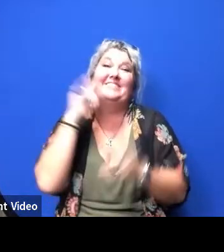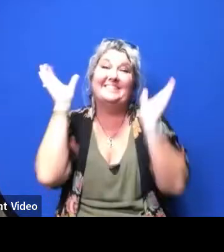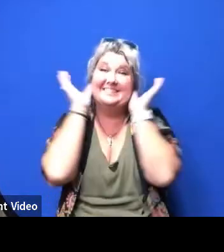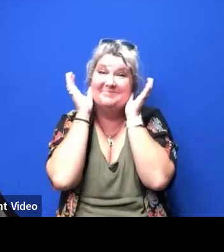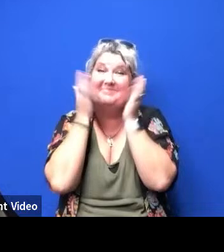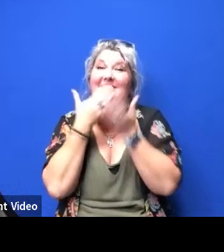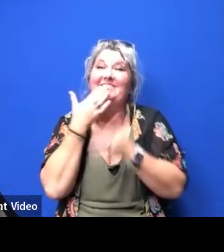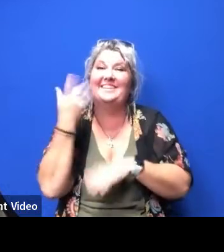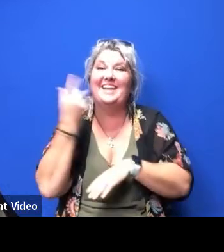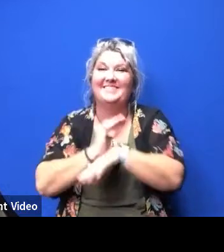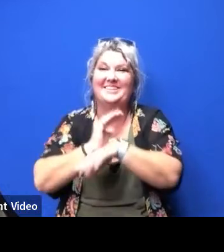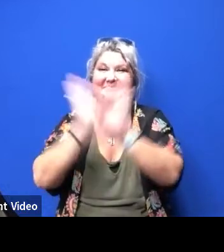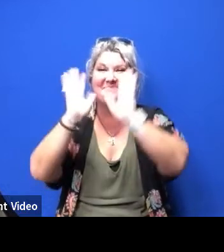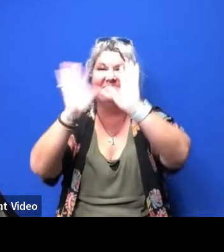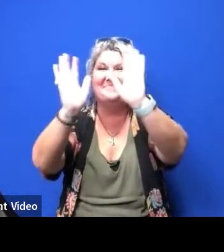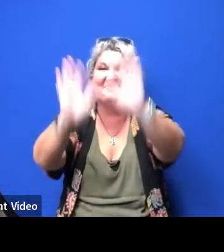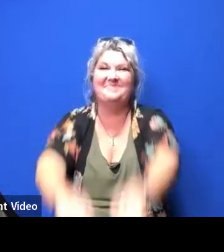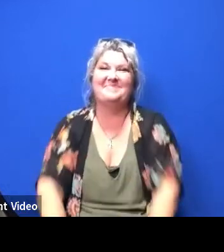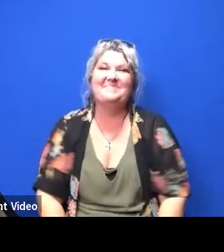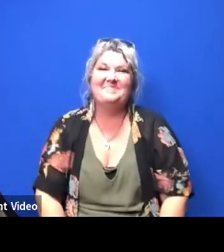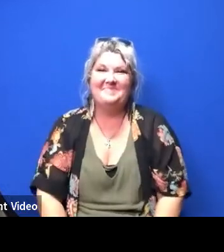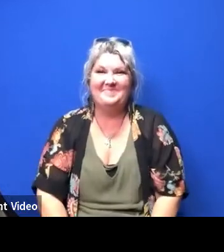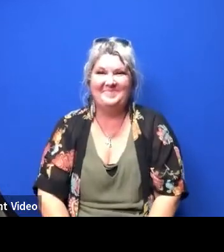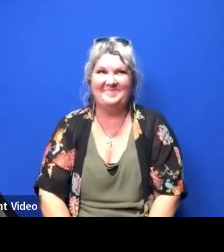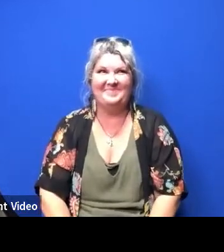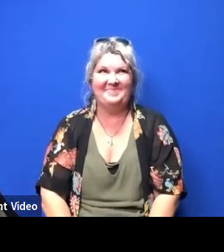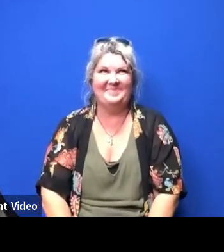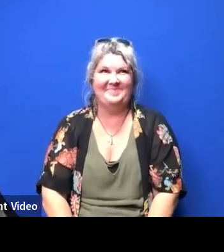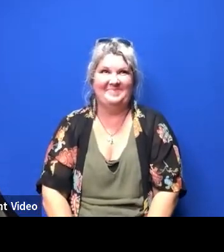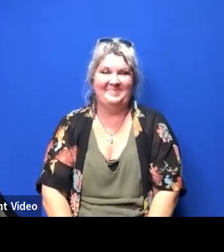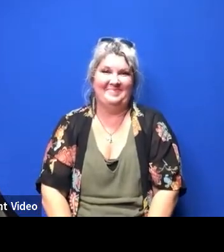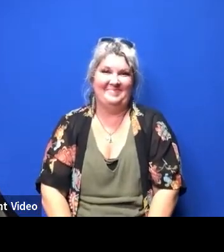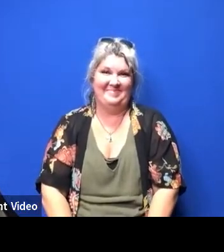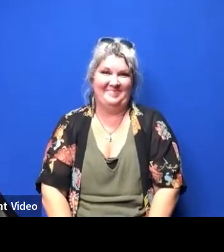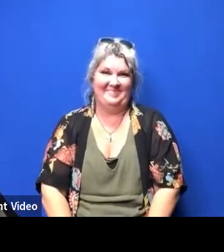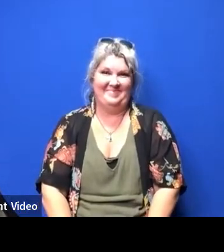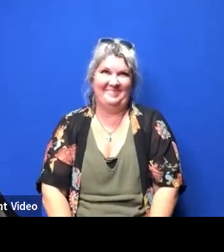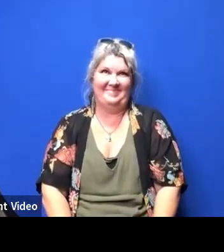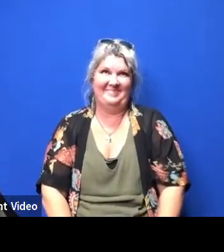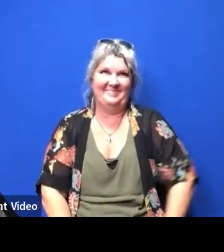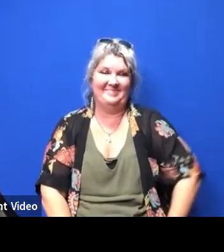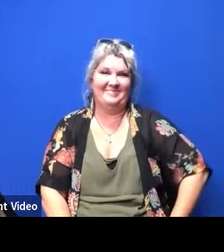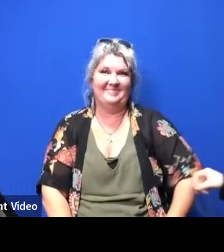That's pretty much all I wanted to say. Thank you so much for listening. Have a good evening. Thanks.